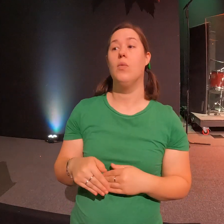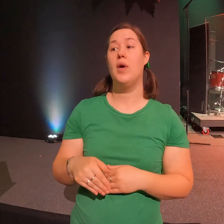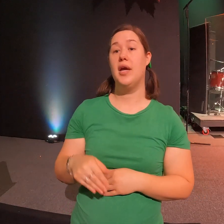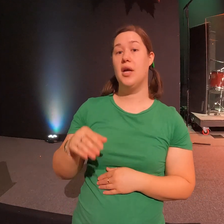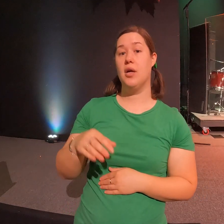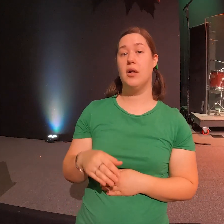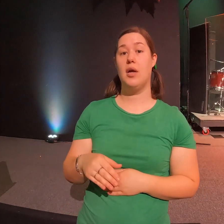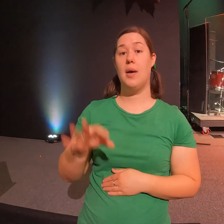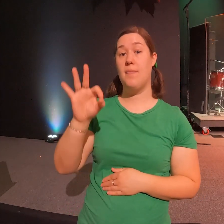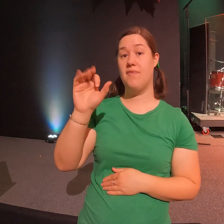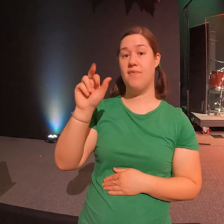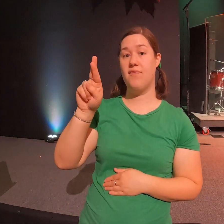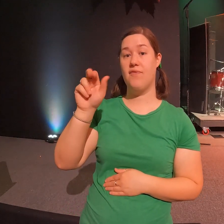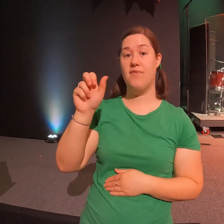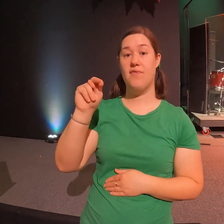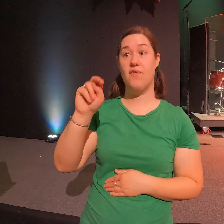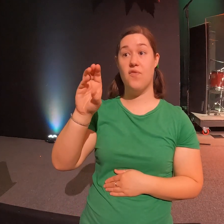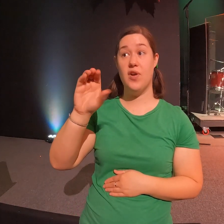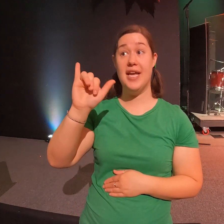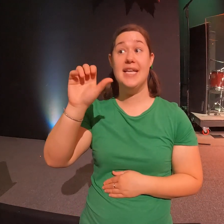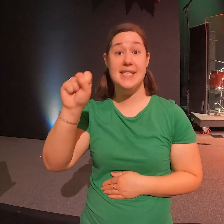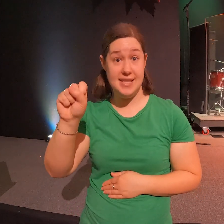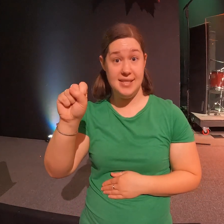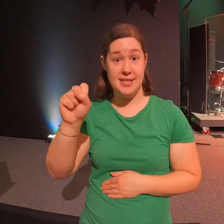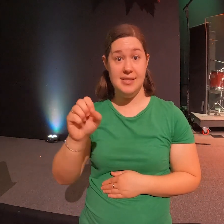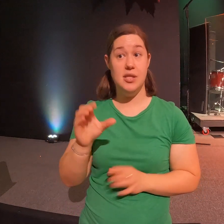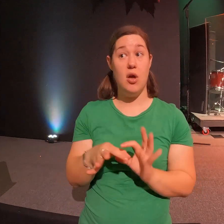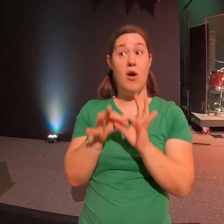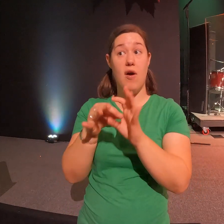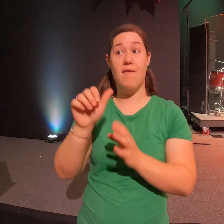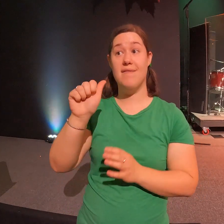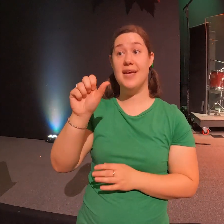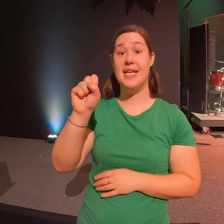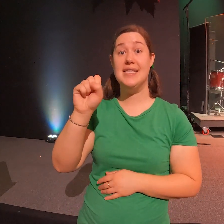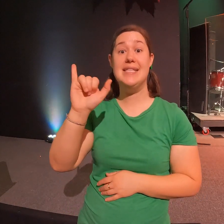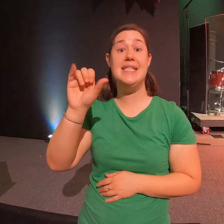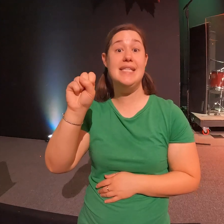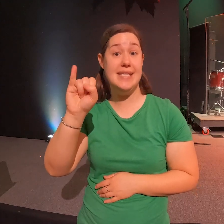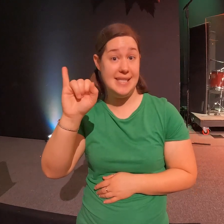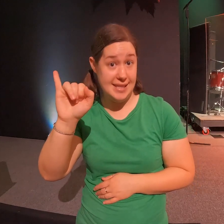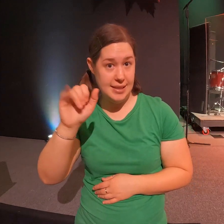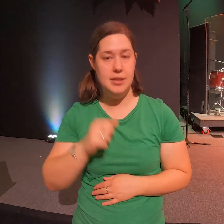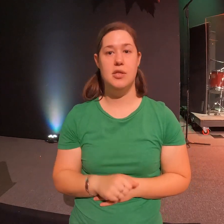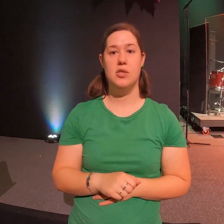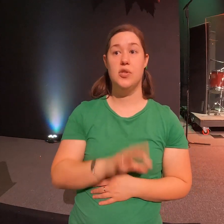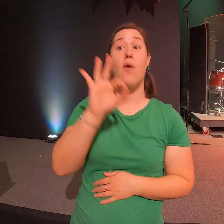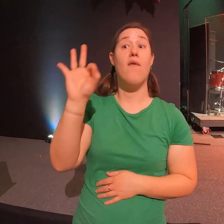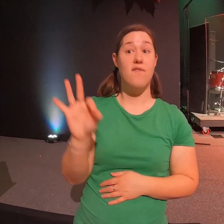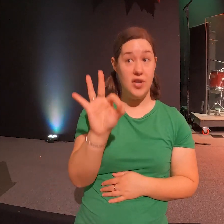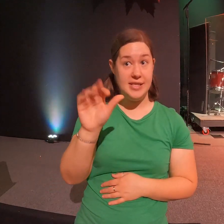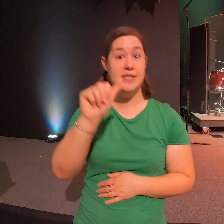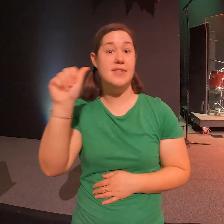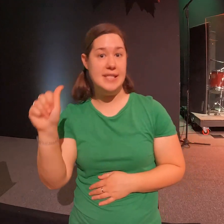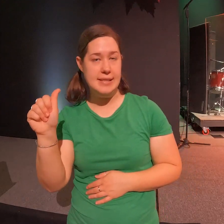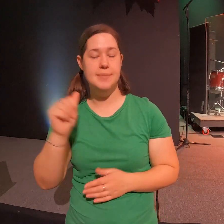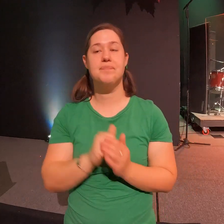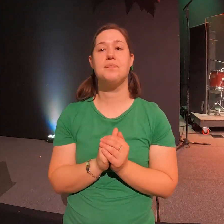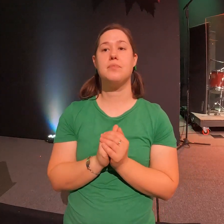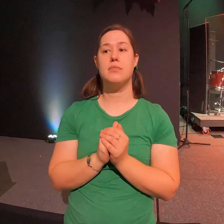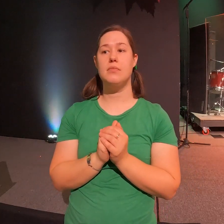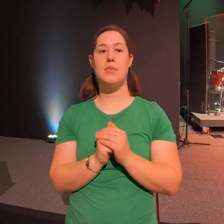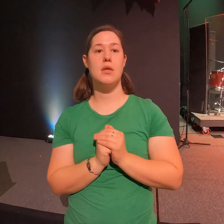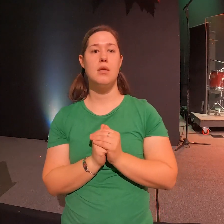Francis, who was born in 1226, he was an Italian mystic, poet, Catholic friar. He established